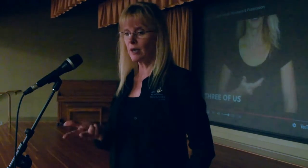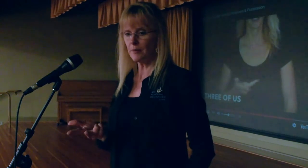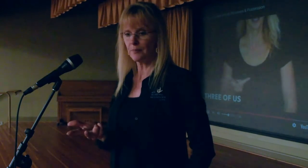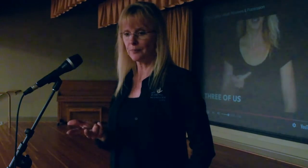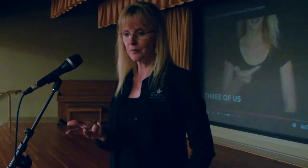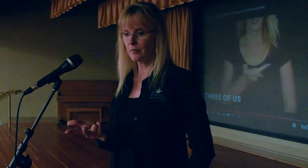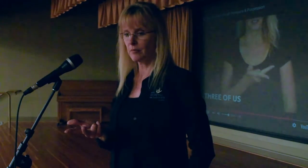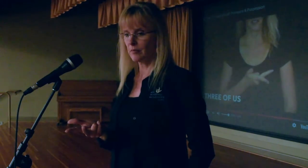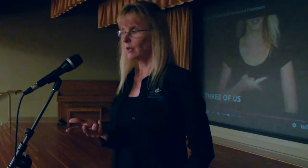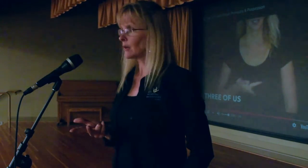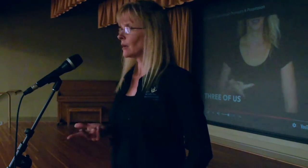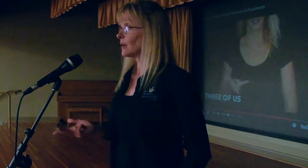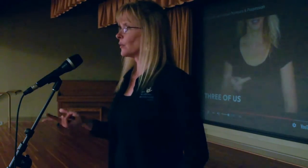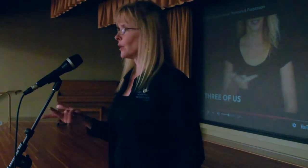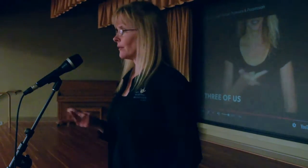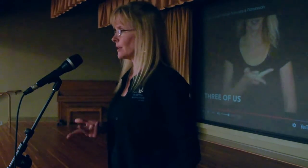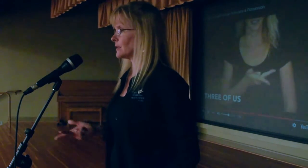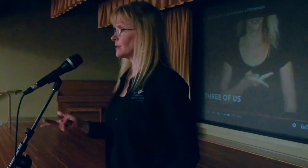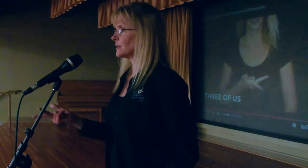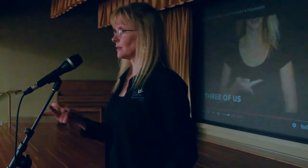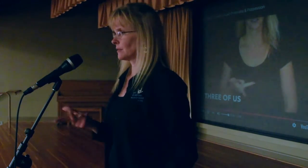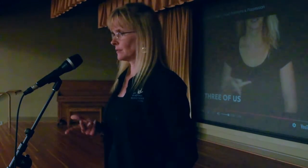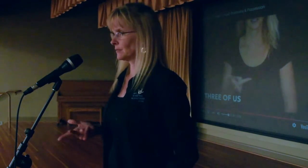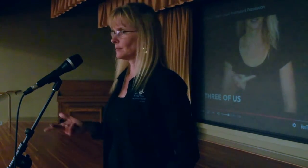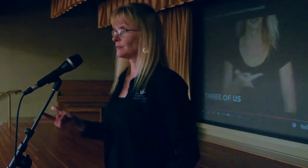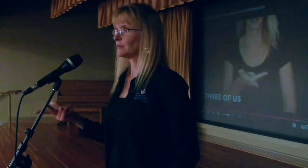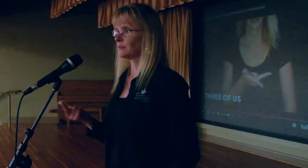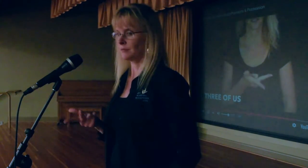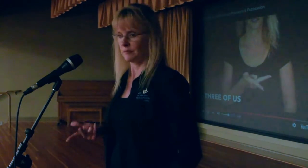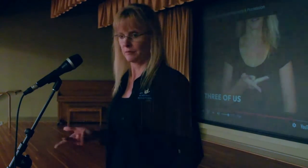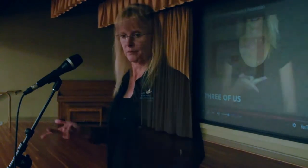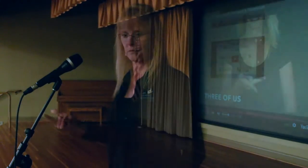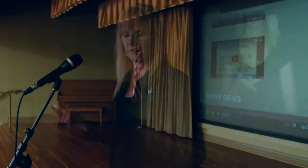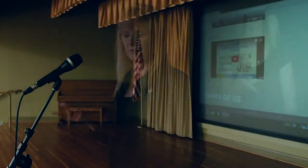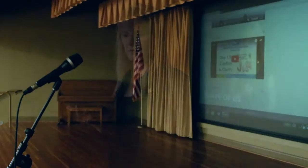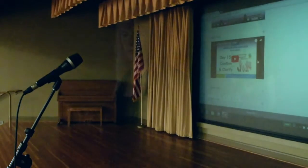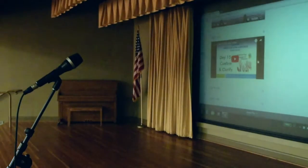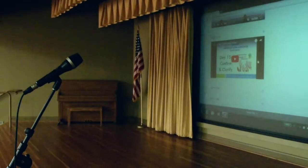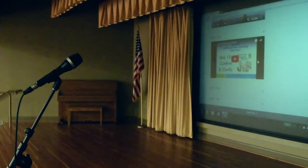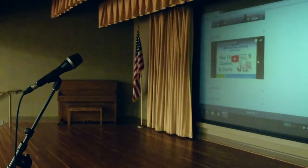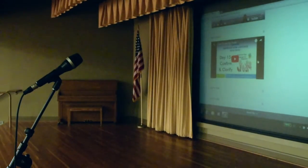up, 3 of us. One more time.